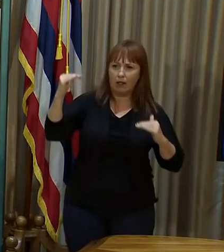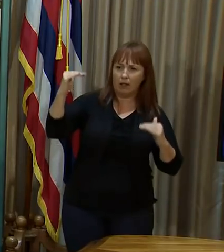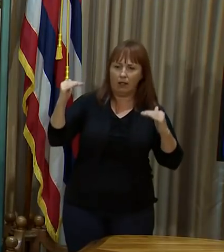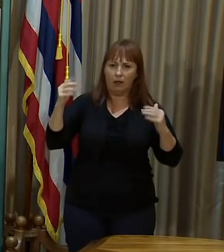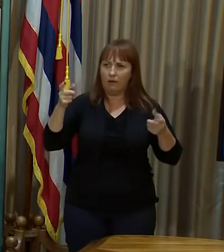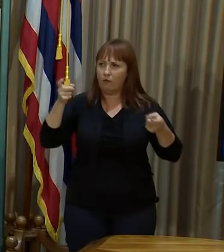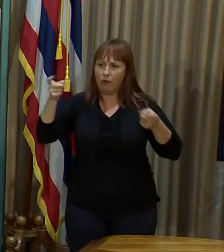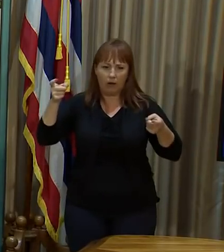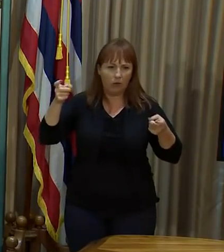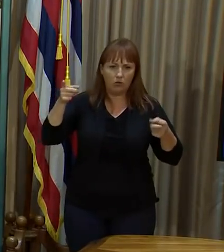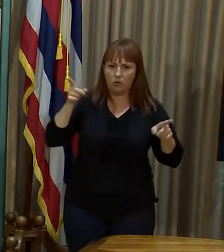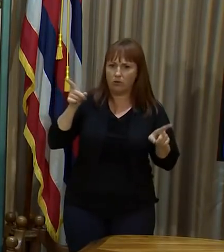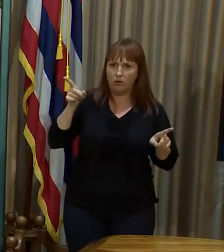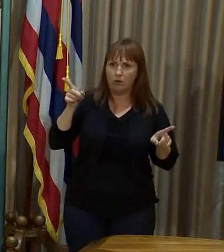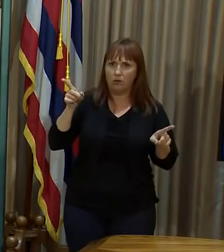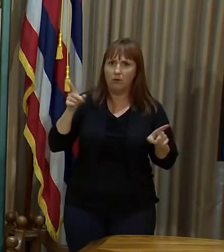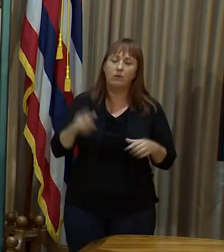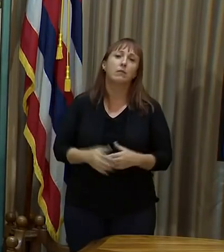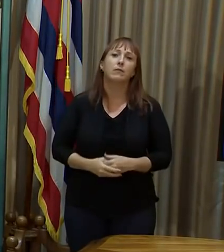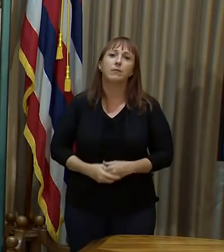regulation.